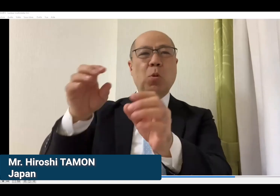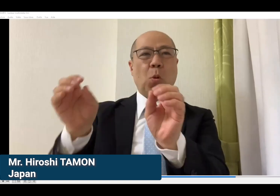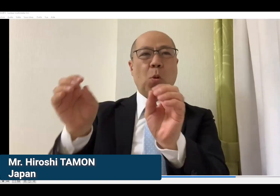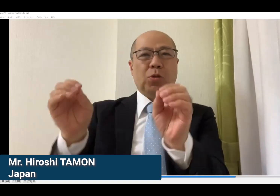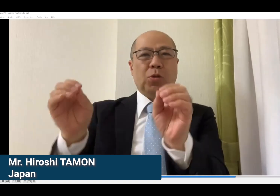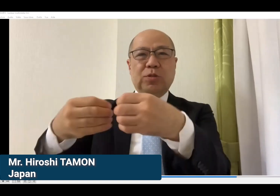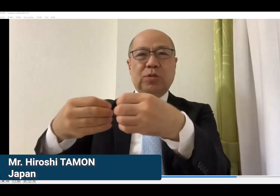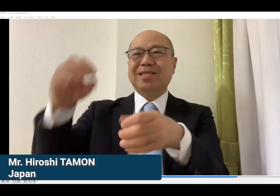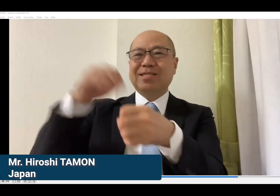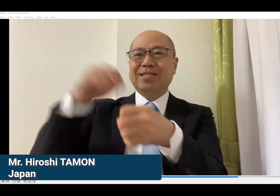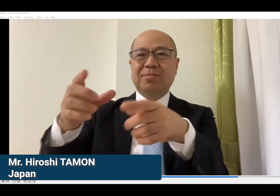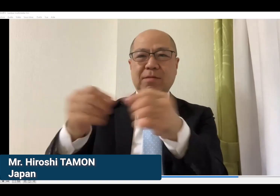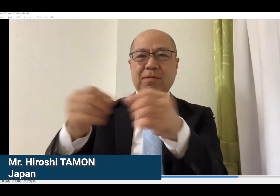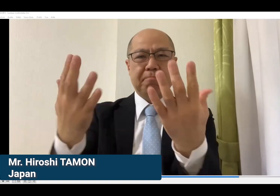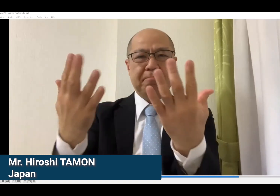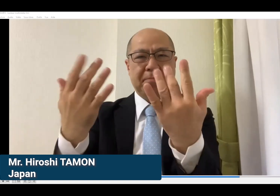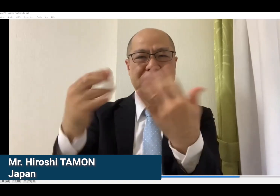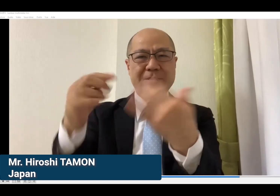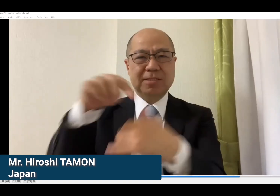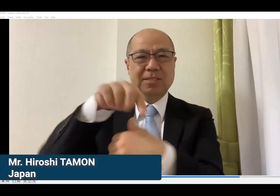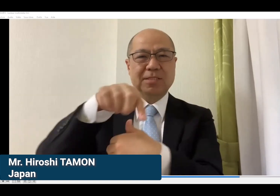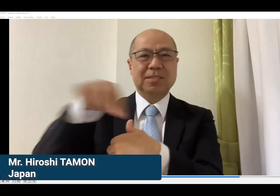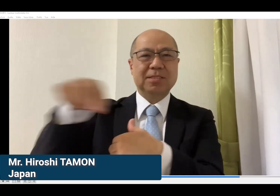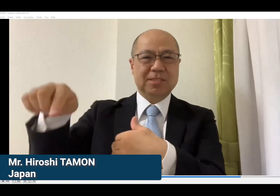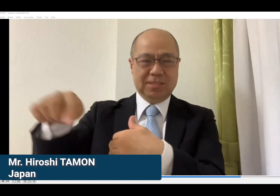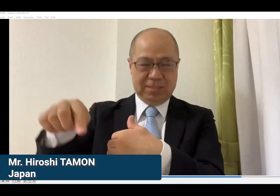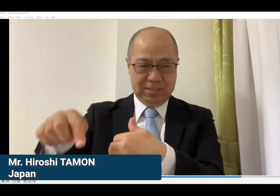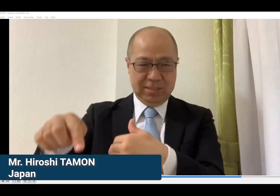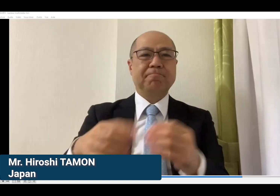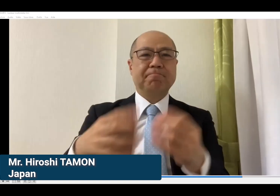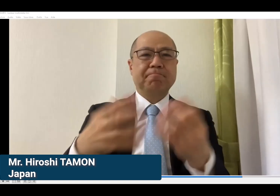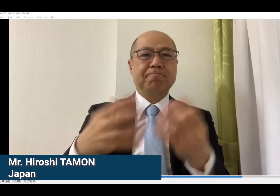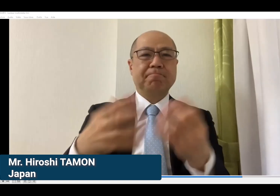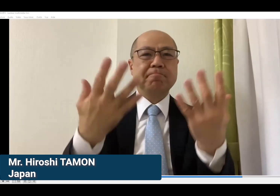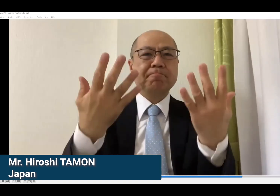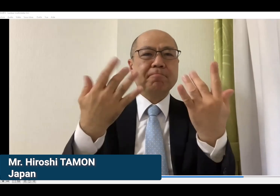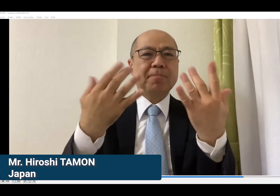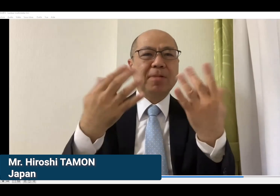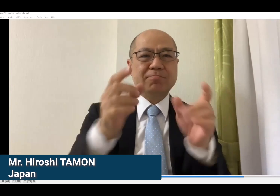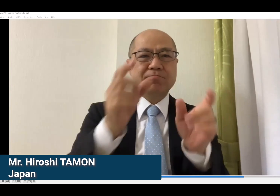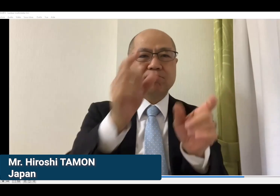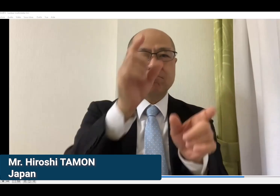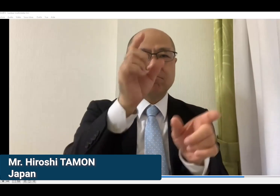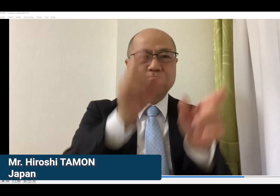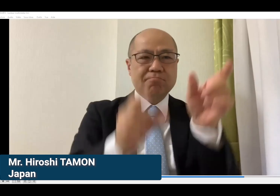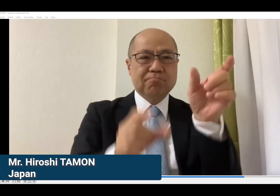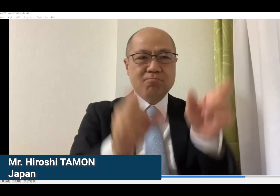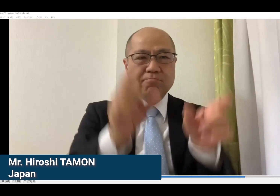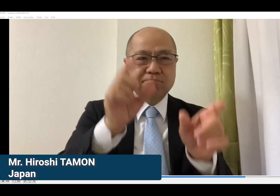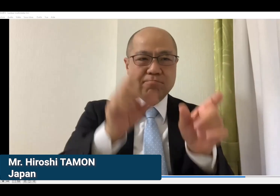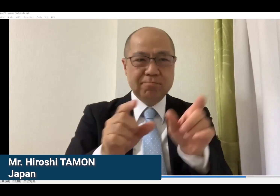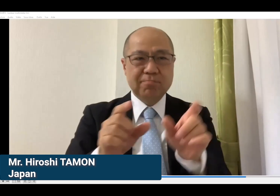various disability organizations in Japan discussed and selected me from many qualified people